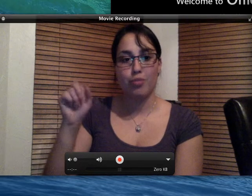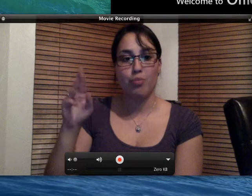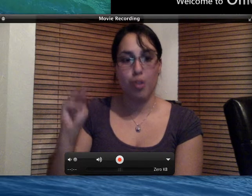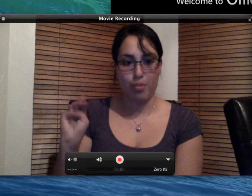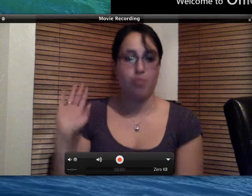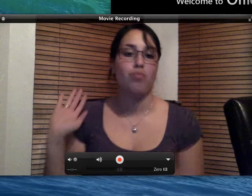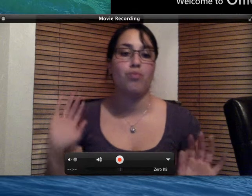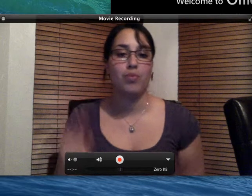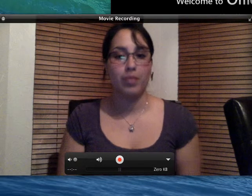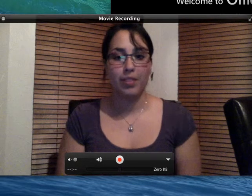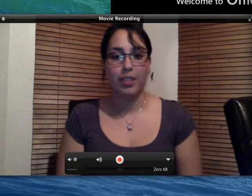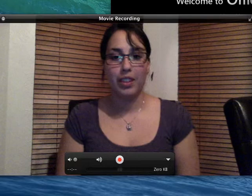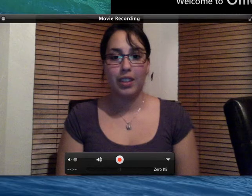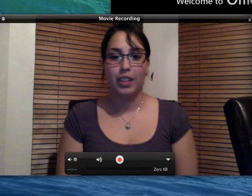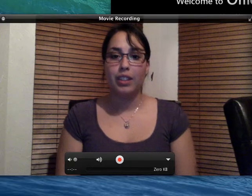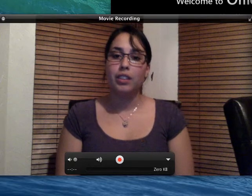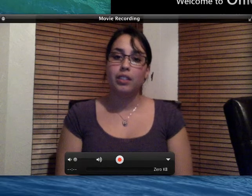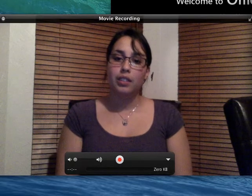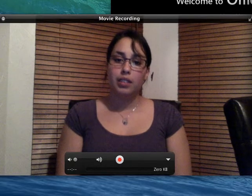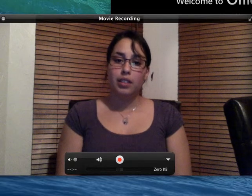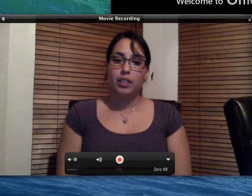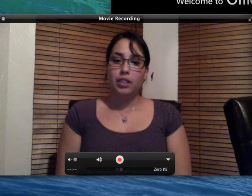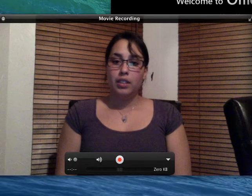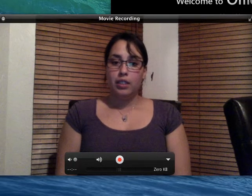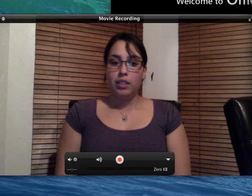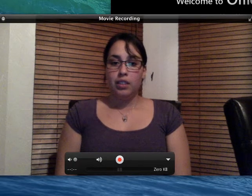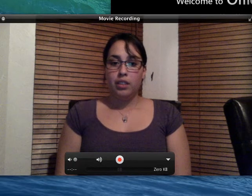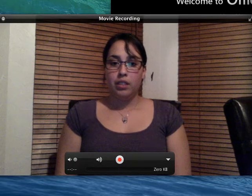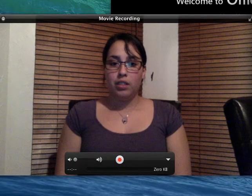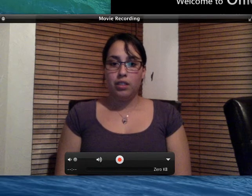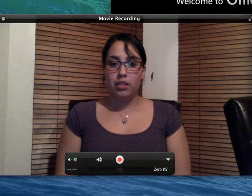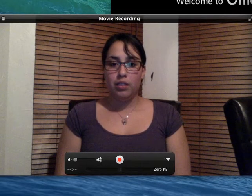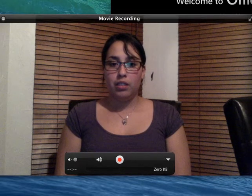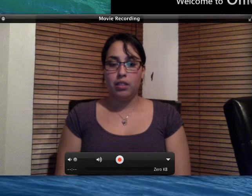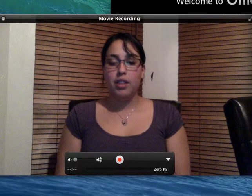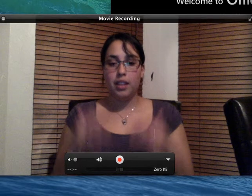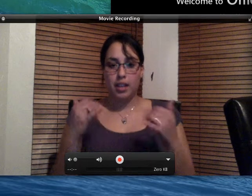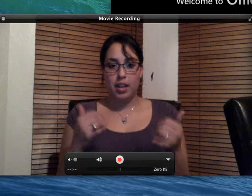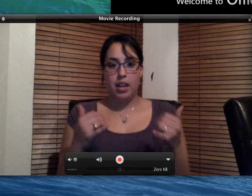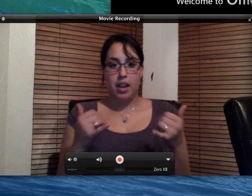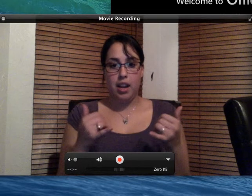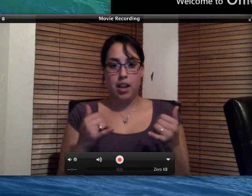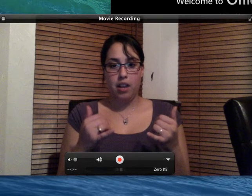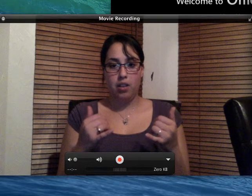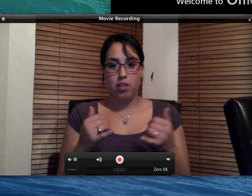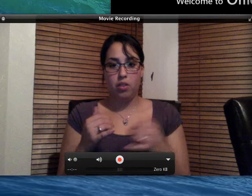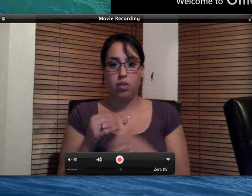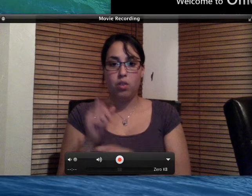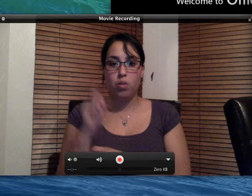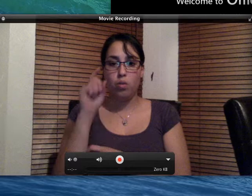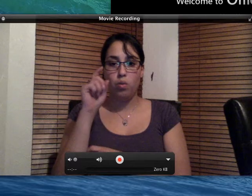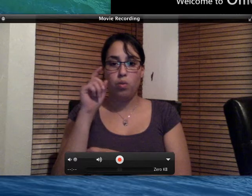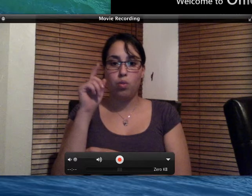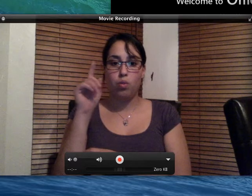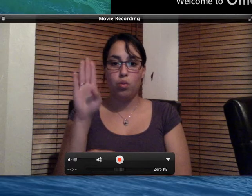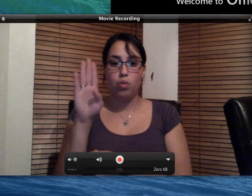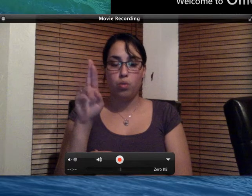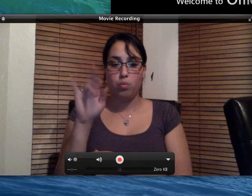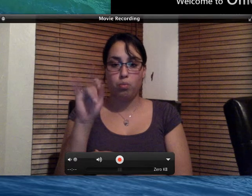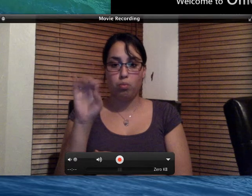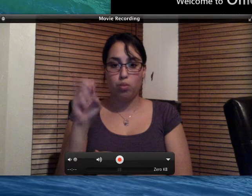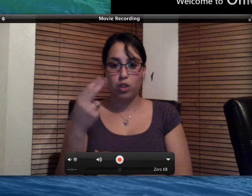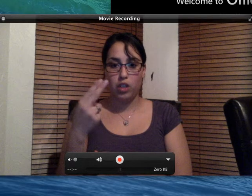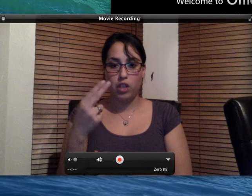develop abnormalities that make them less effective at head-banging their way into the egg. British sexologist Roy Levin